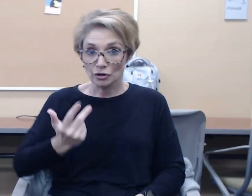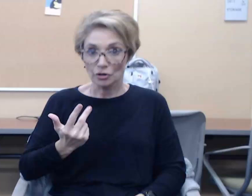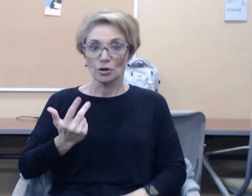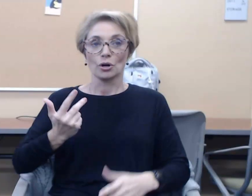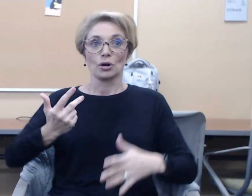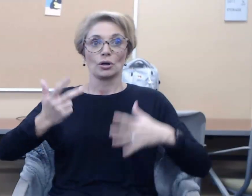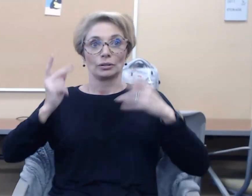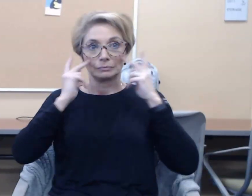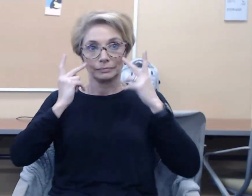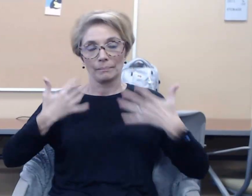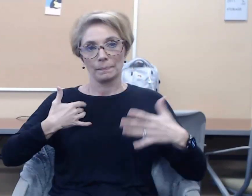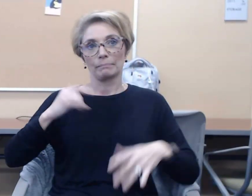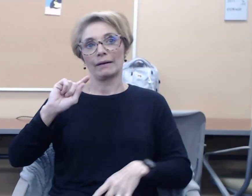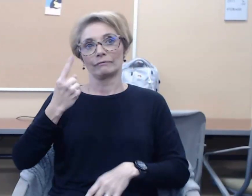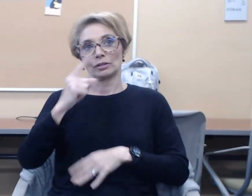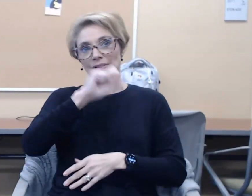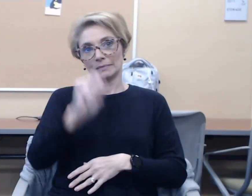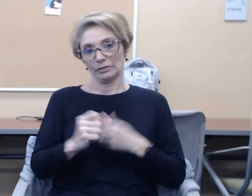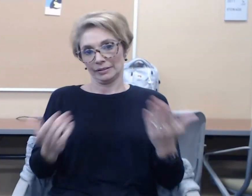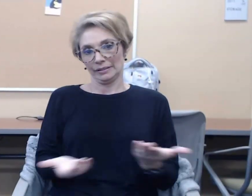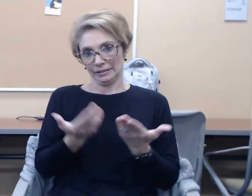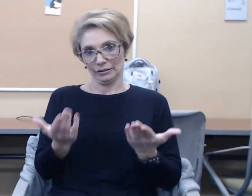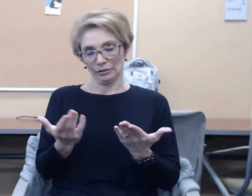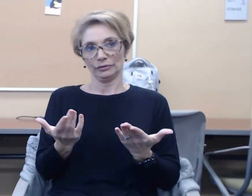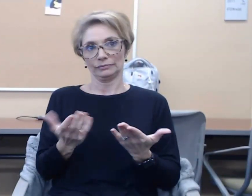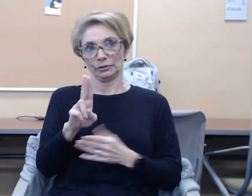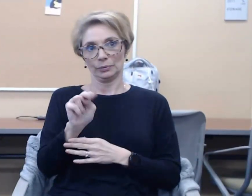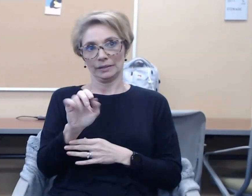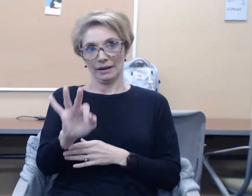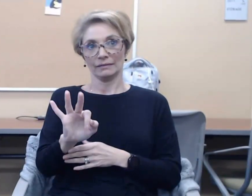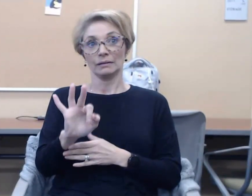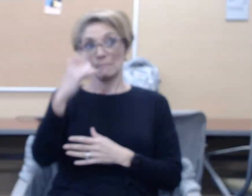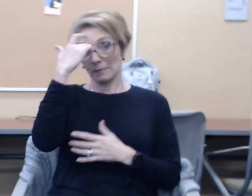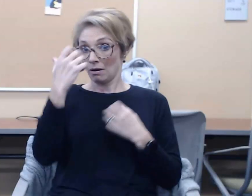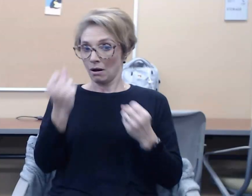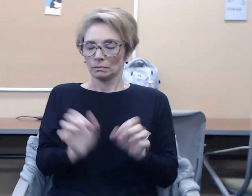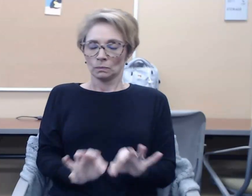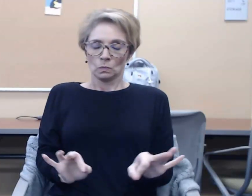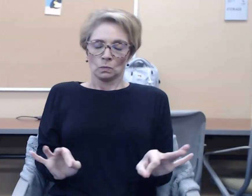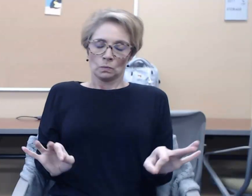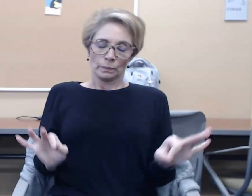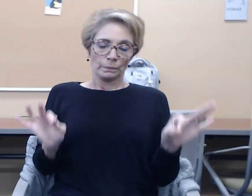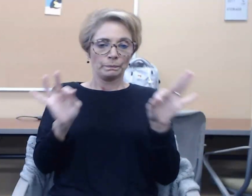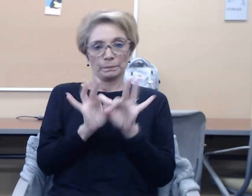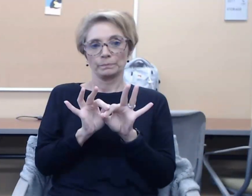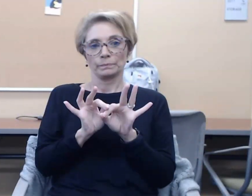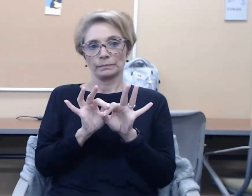first semester here at UNF. So to me, mental health is a very important topic that more people need to be